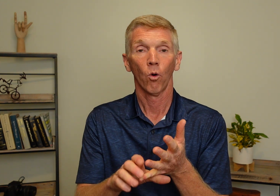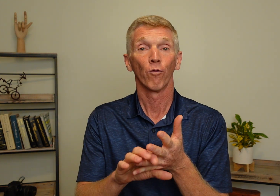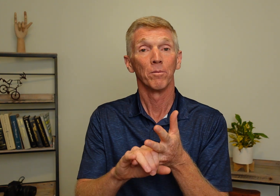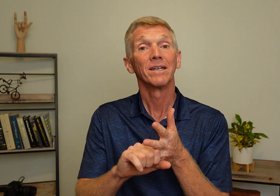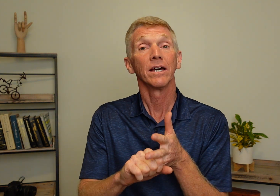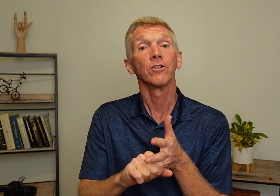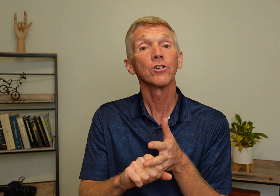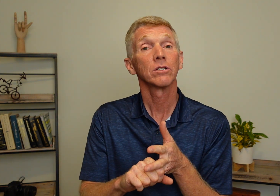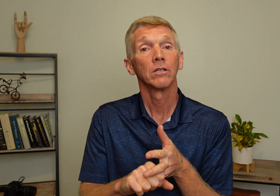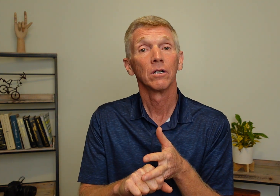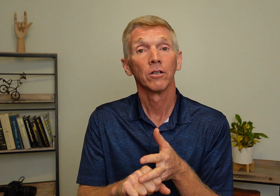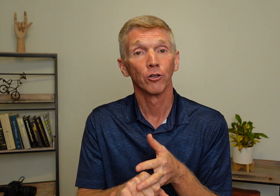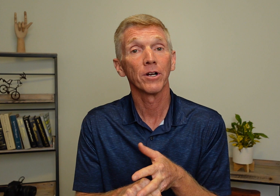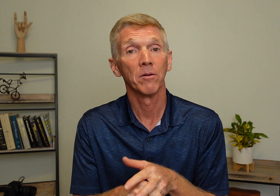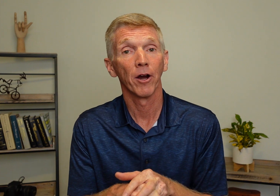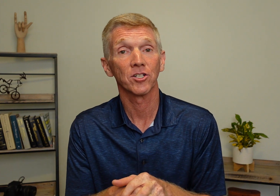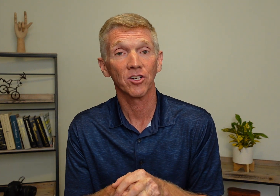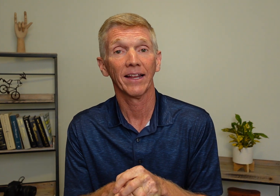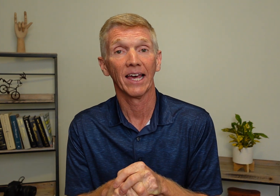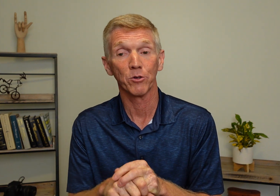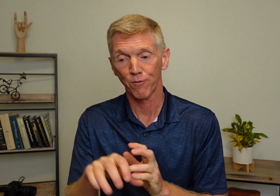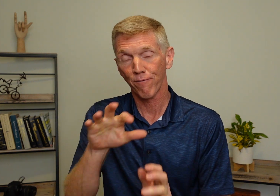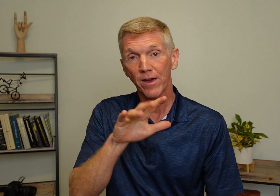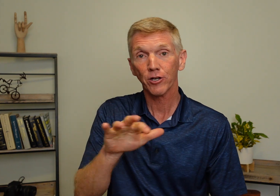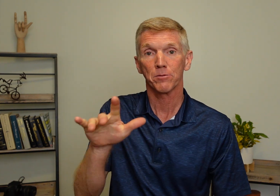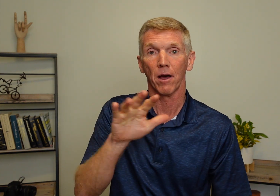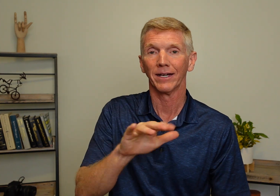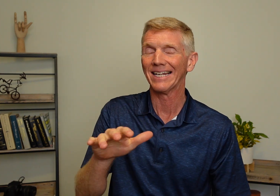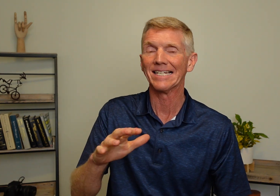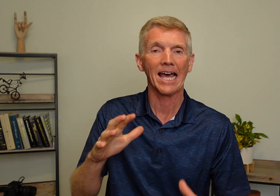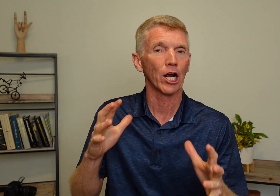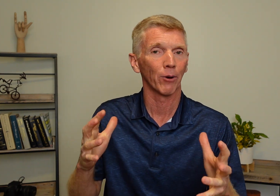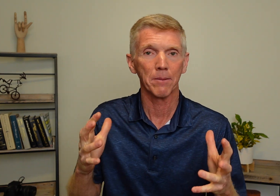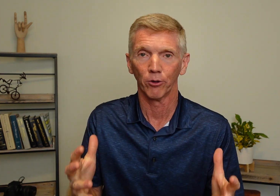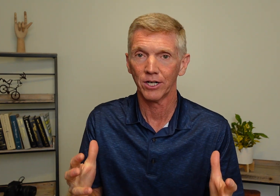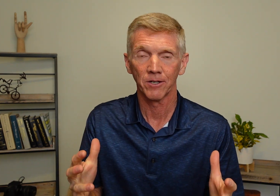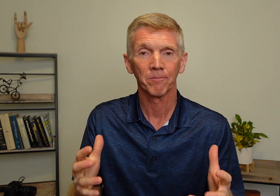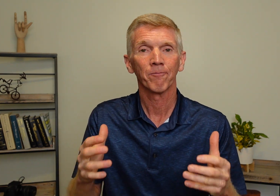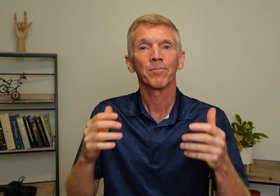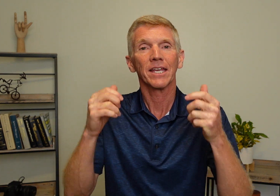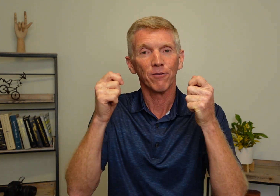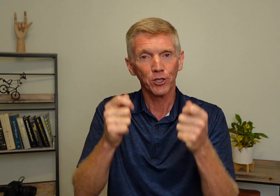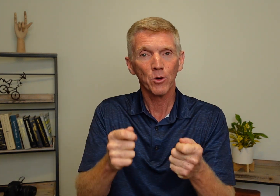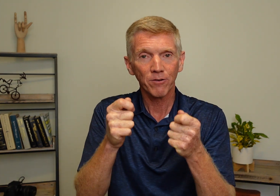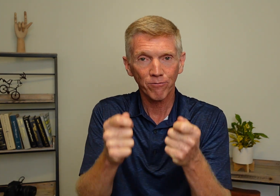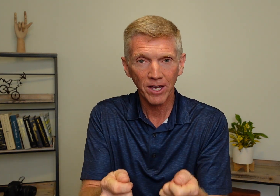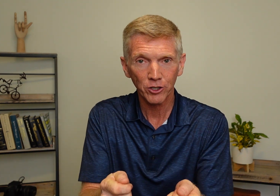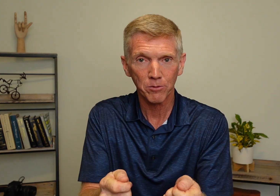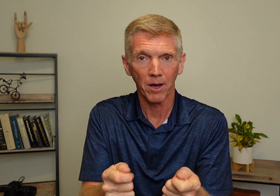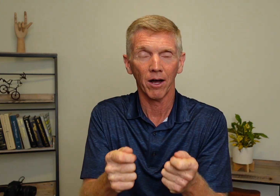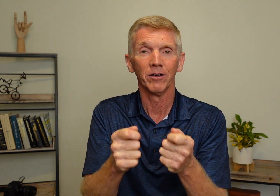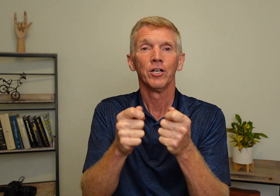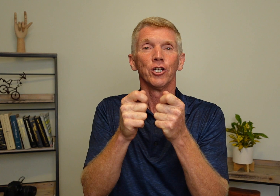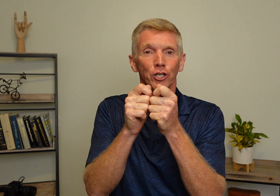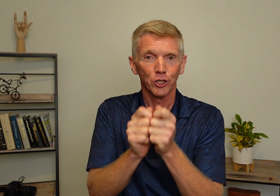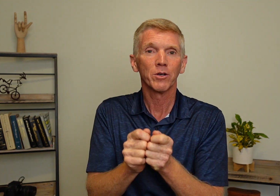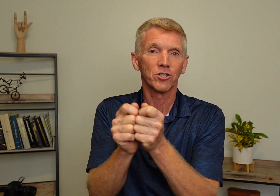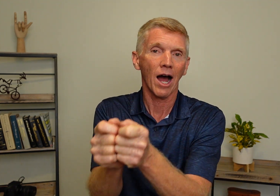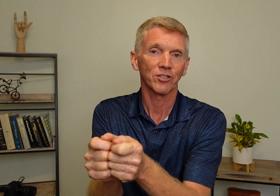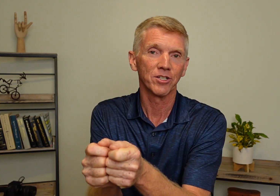for beginners learning American Sign Language, fingerspelling is that great bridge. If you can fingerspell, you can talk to somebody